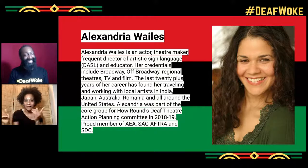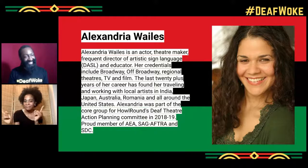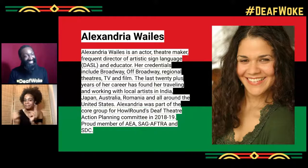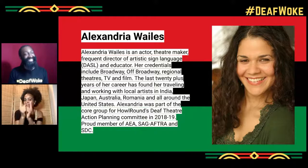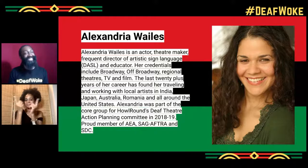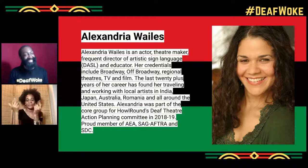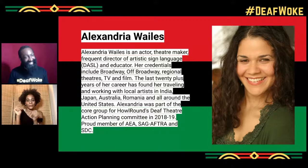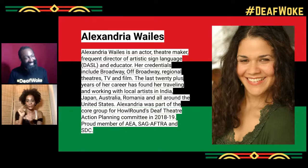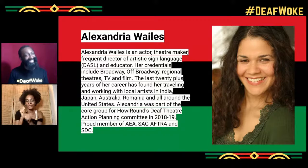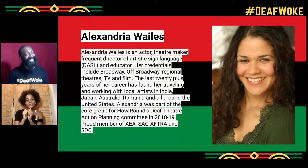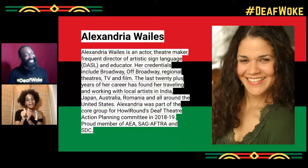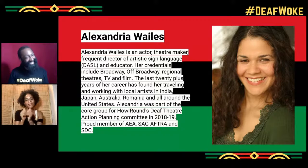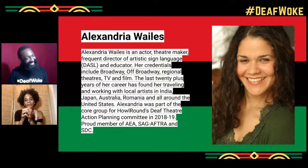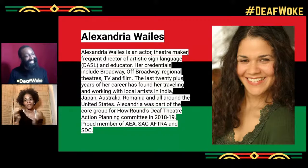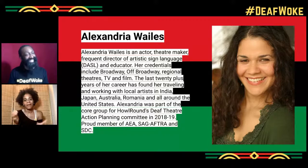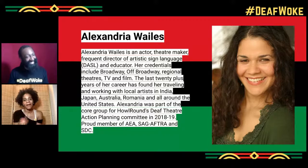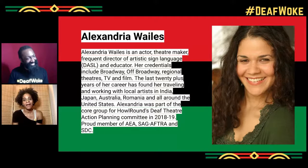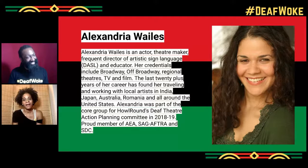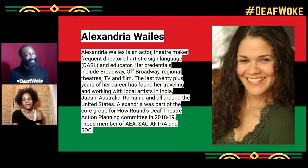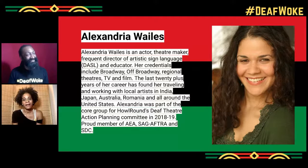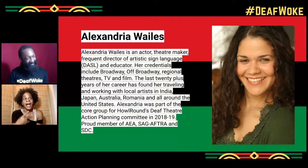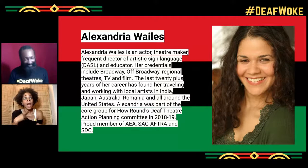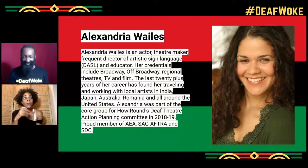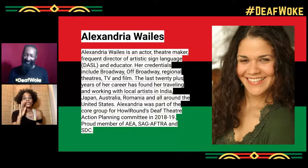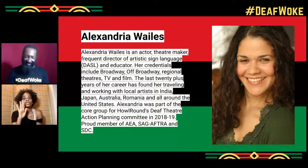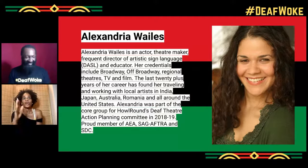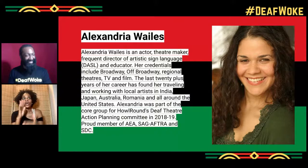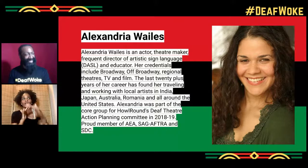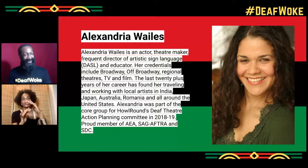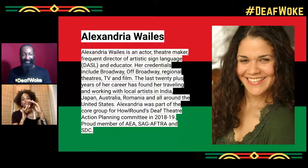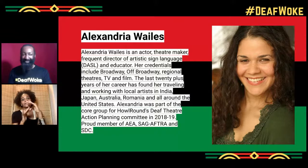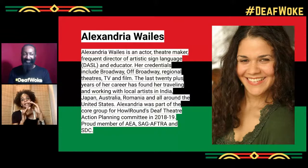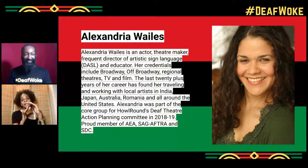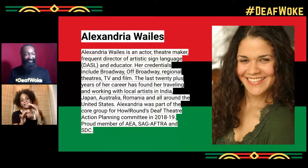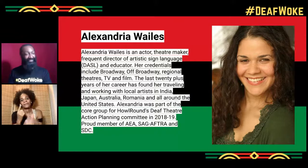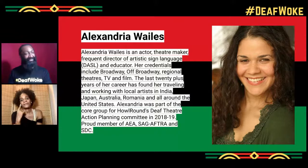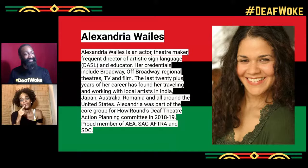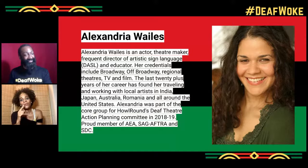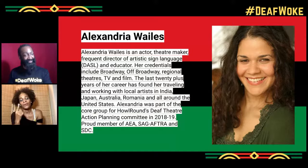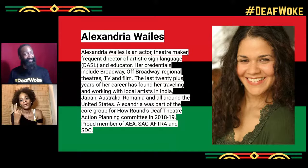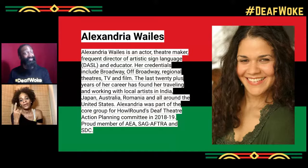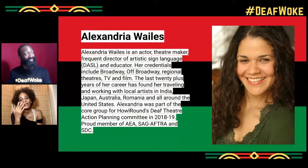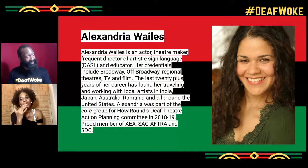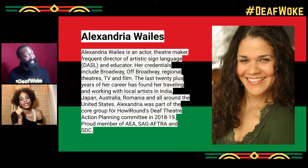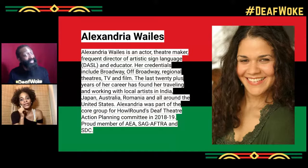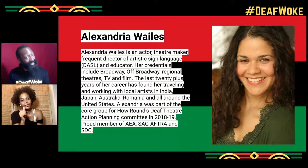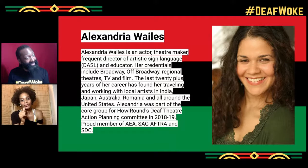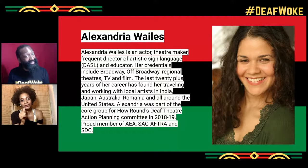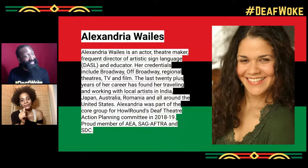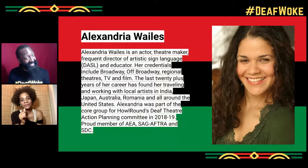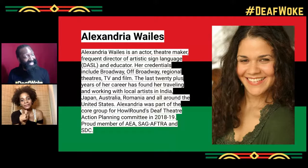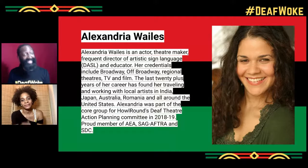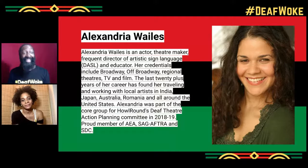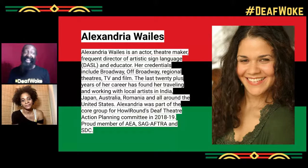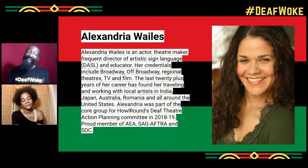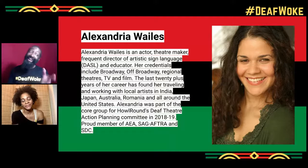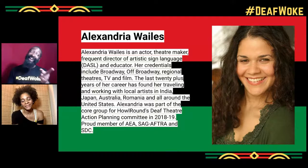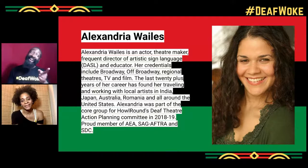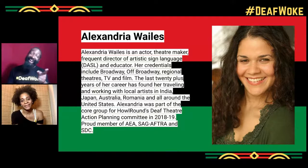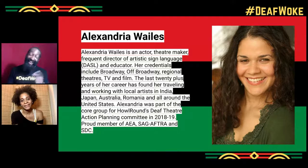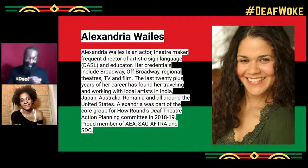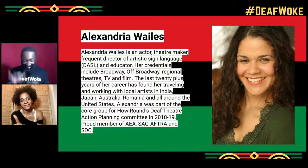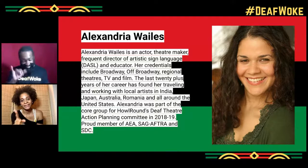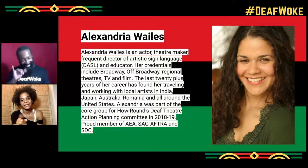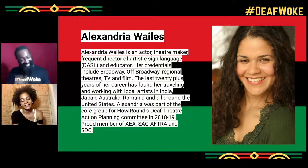Dancing, high school, went to New York, met up there. Yeah, we've done a lot together. I was her understudy for